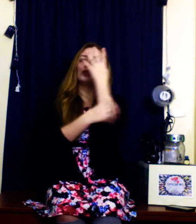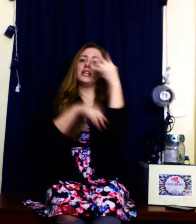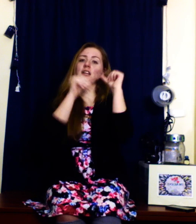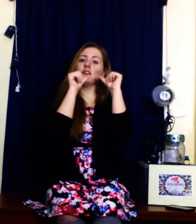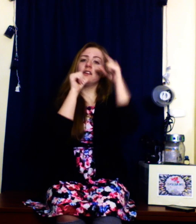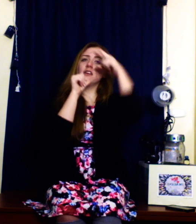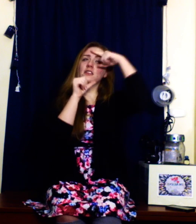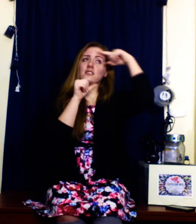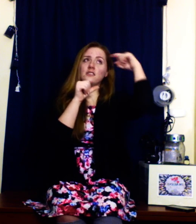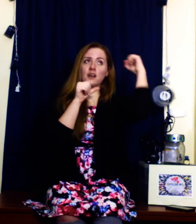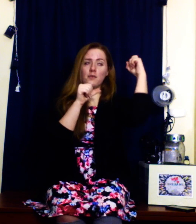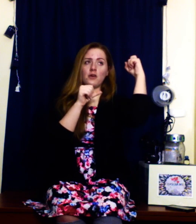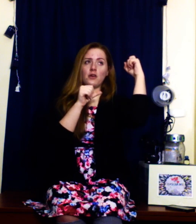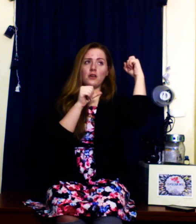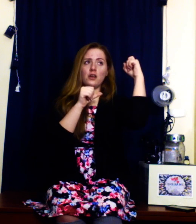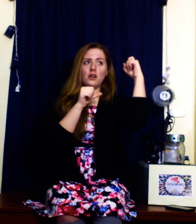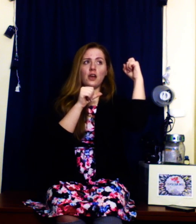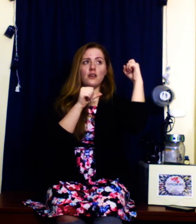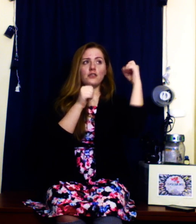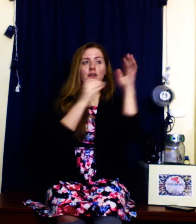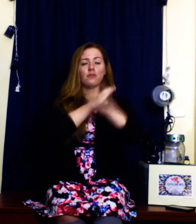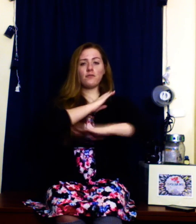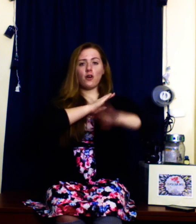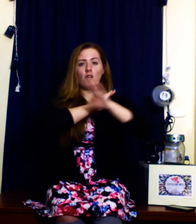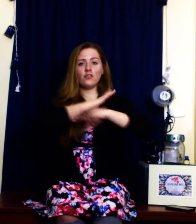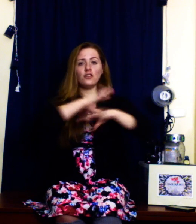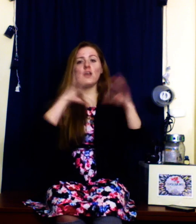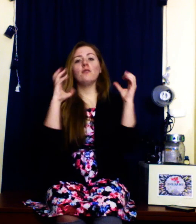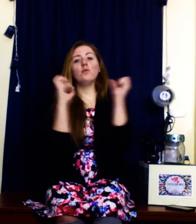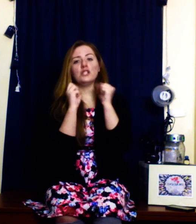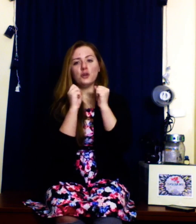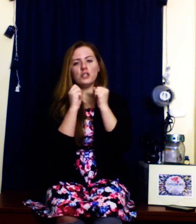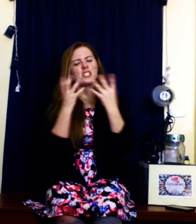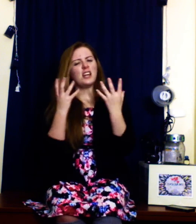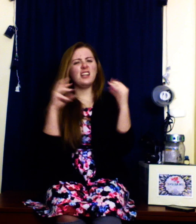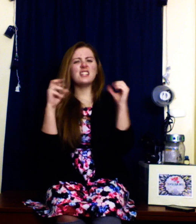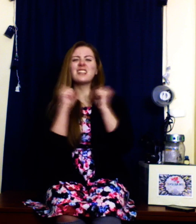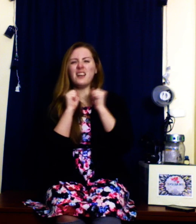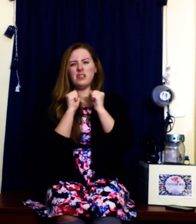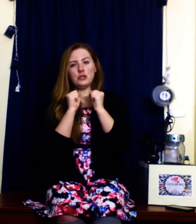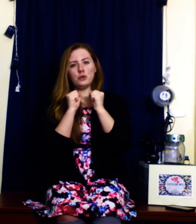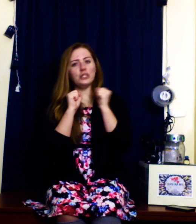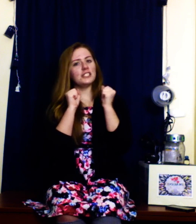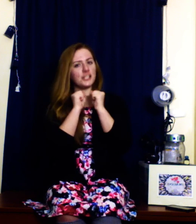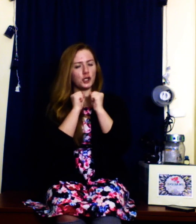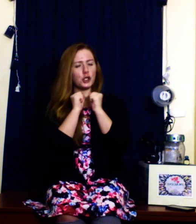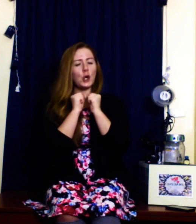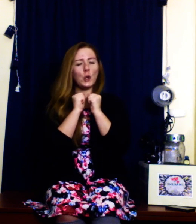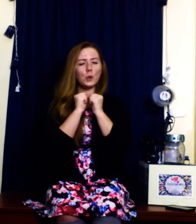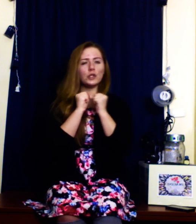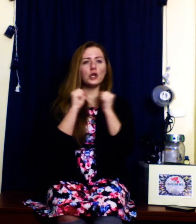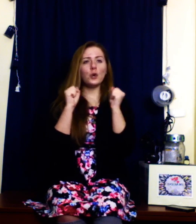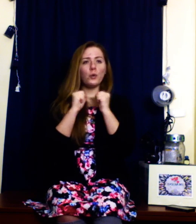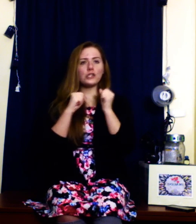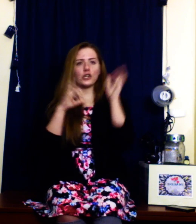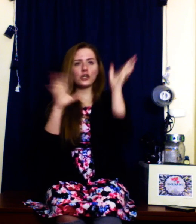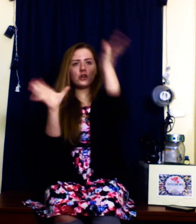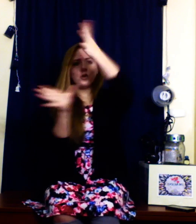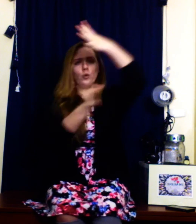spring, summer, and then you have your fall, and then you have winter, which is kind of visual. It's like you're cold. Winter,